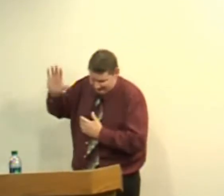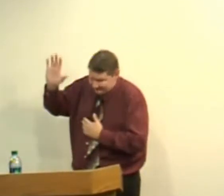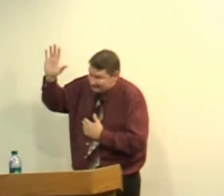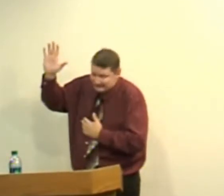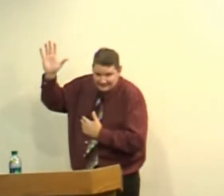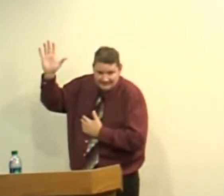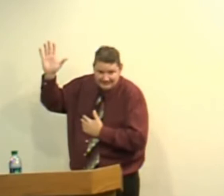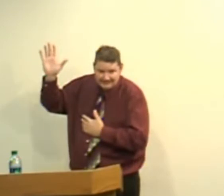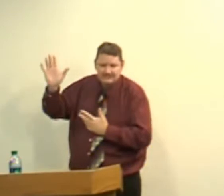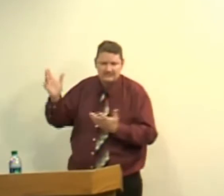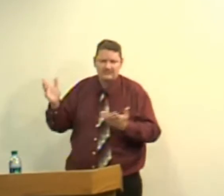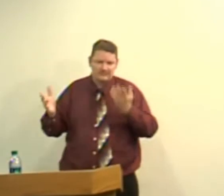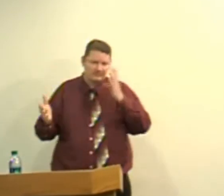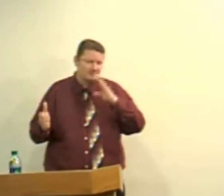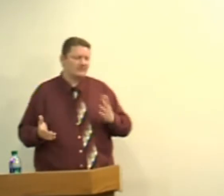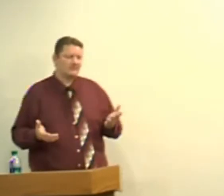come to God, we need to realize this.